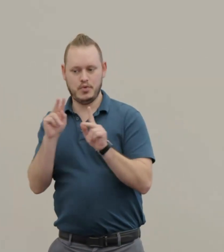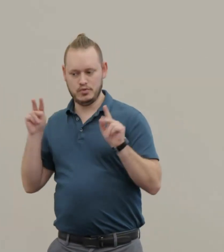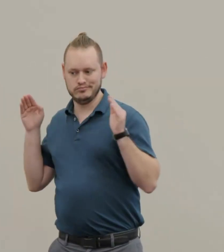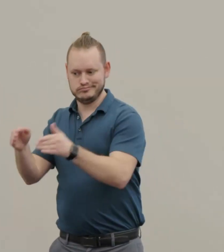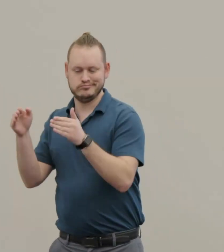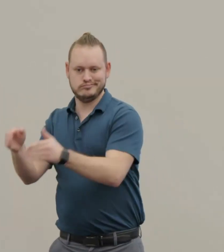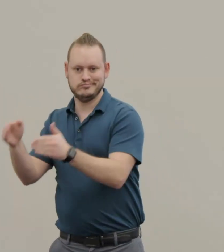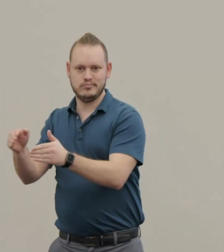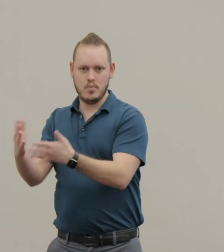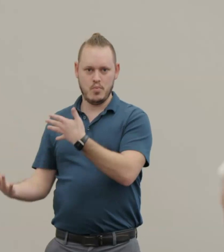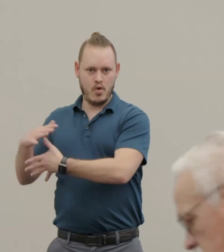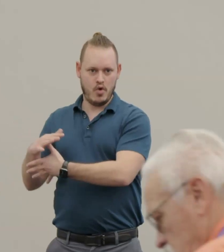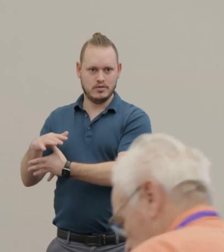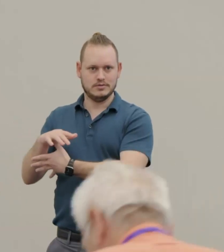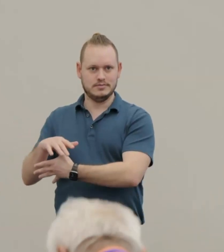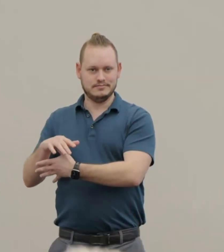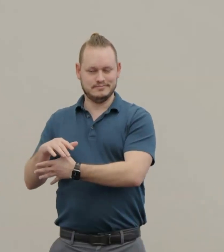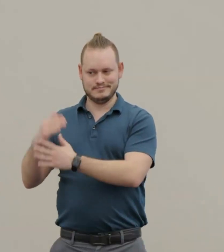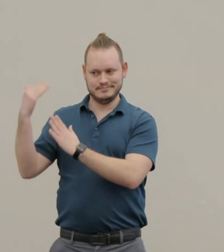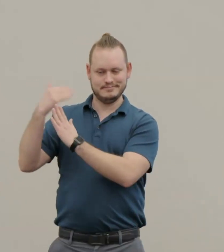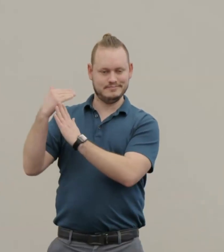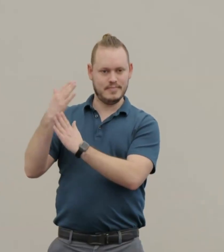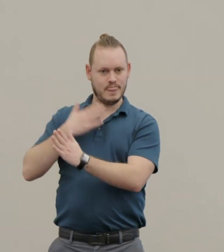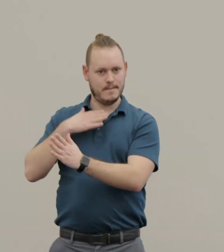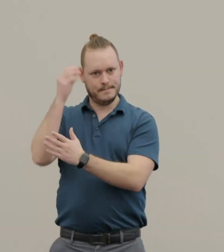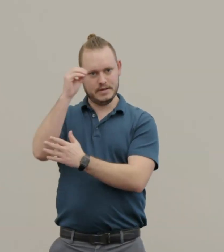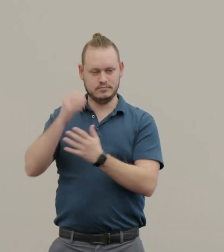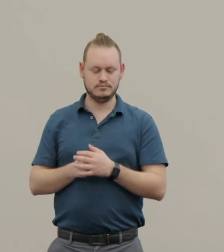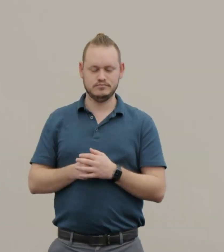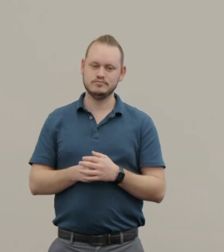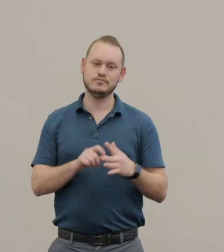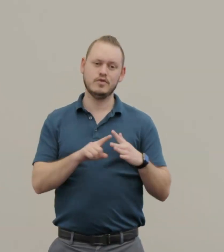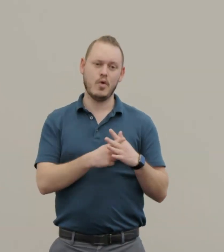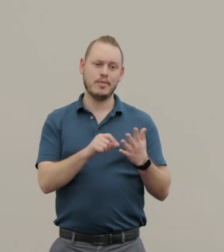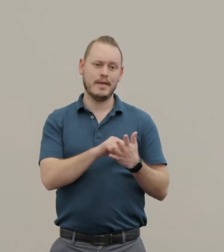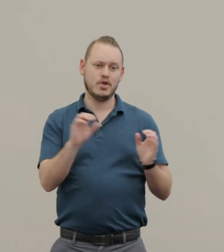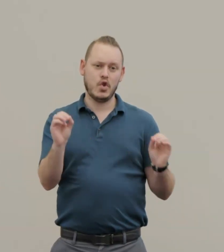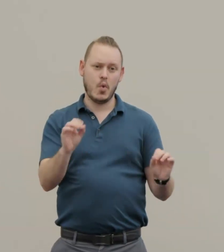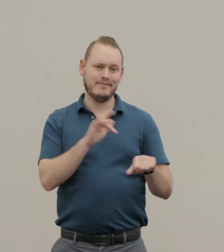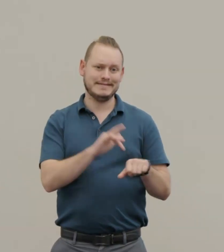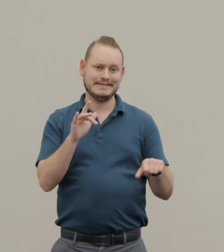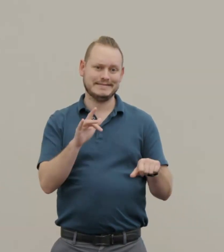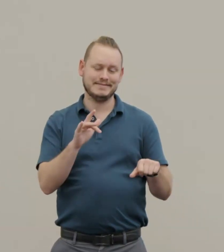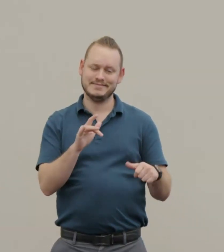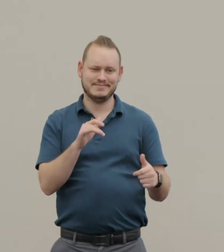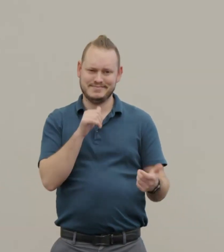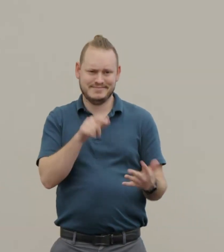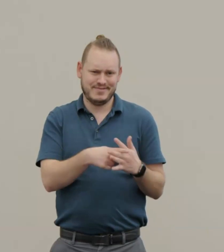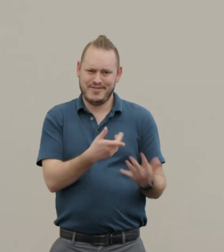So prioritize those that high in the list, in my opinion. You don't want to start with the pages no one visits. You just don't.